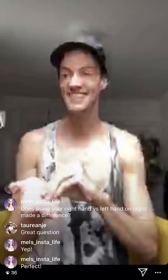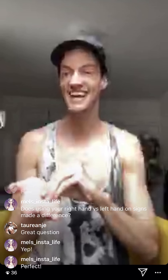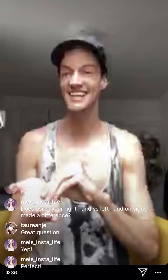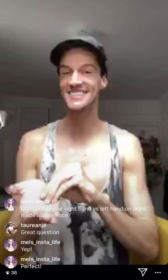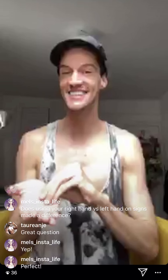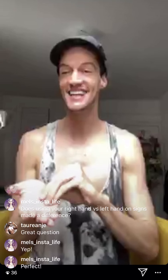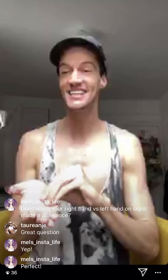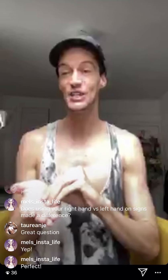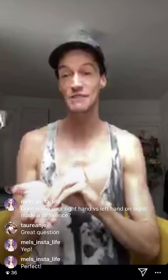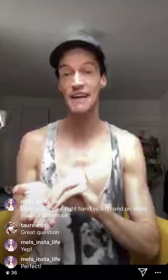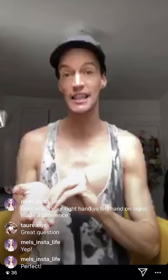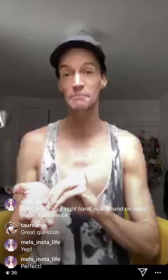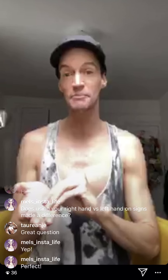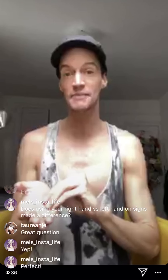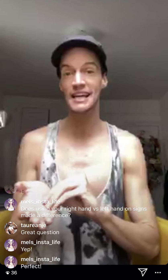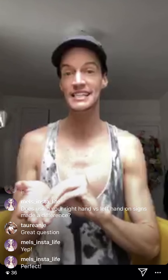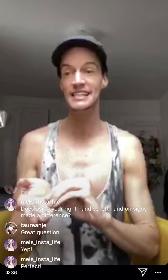Nice. To develop an idea.